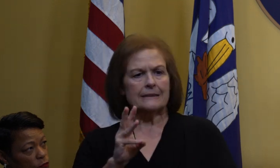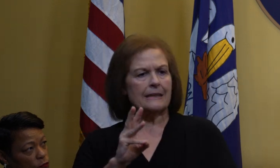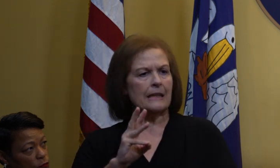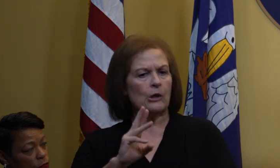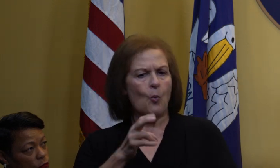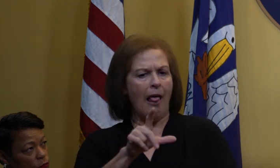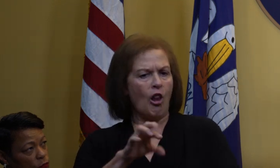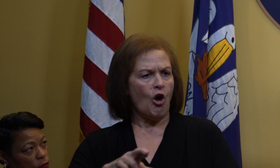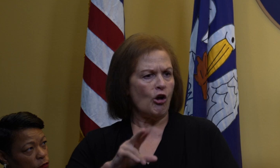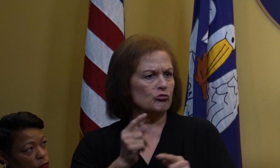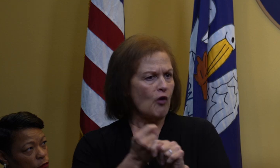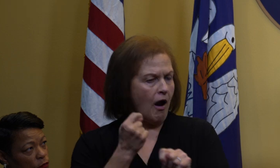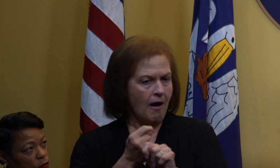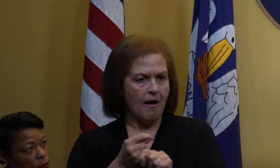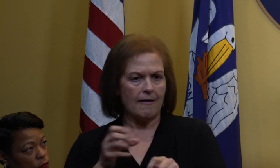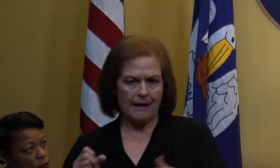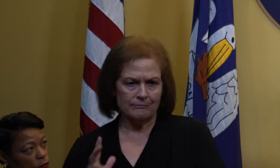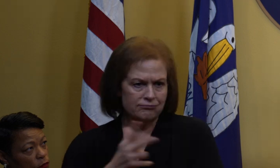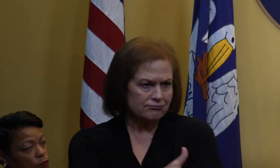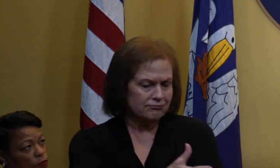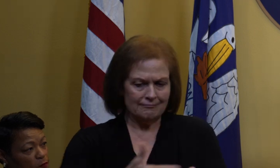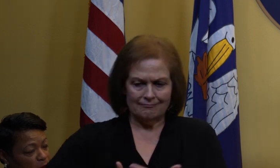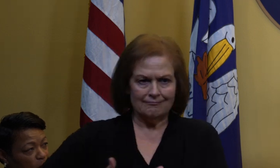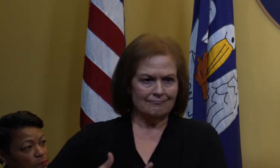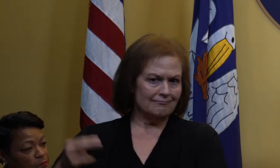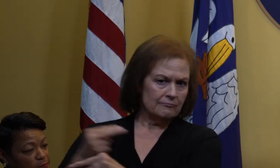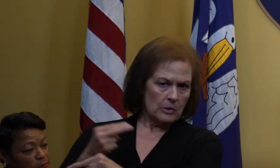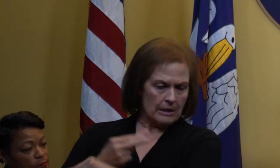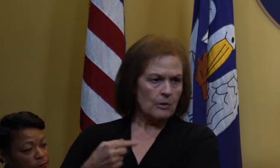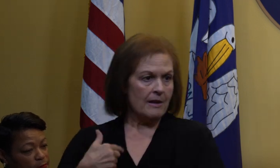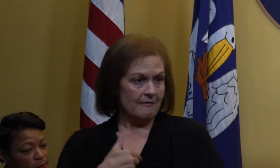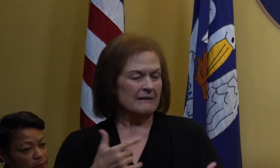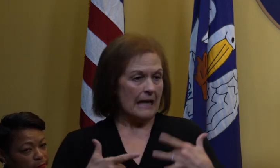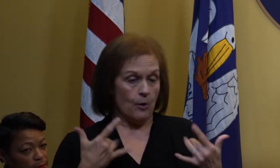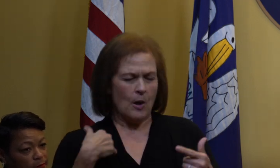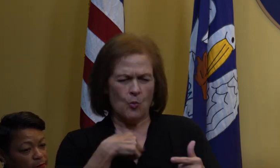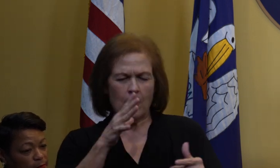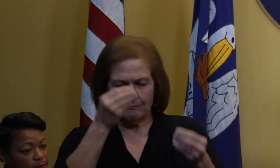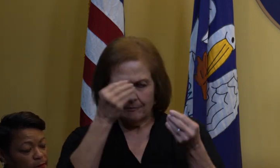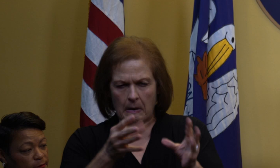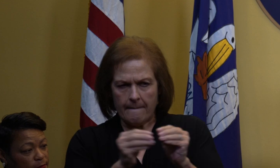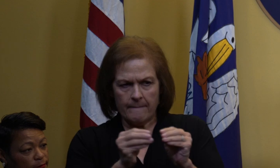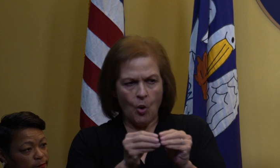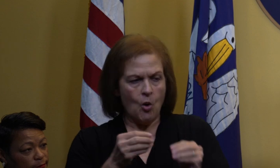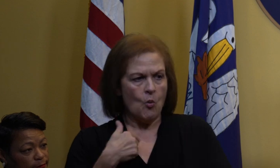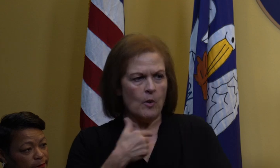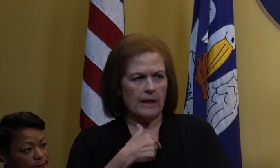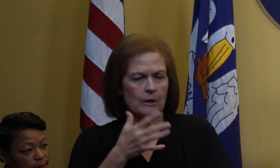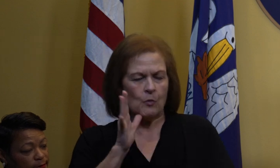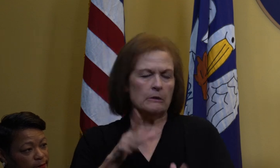facility. It's right next to the expressway. We're really excited about this. There'll be more details to come on it. Hopefully we can do some profile